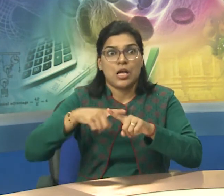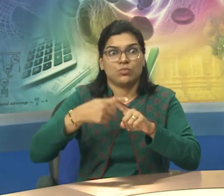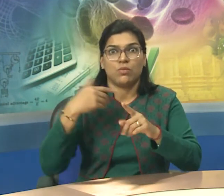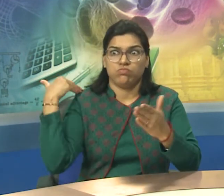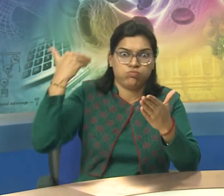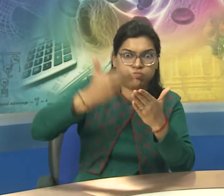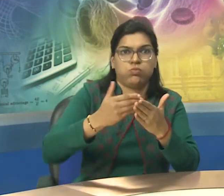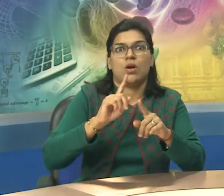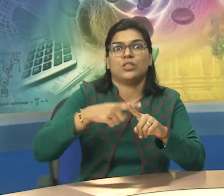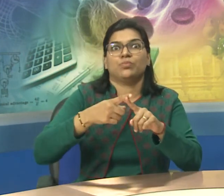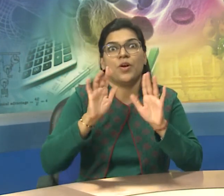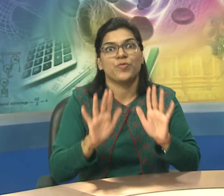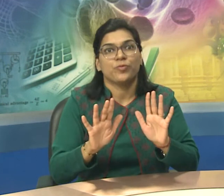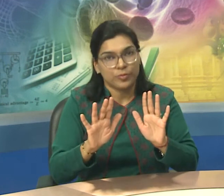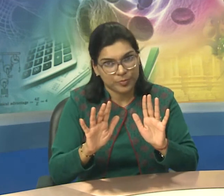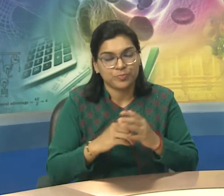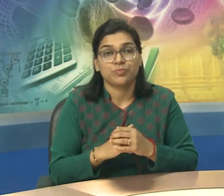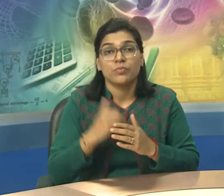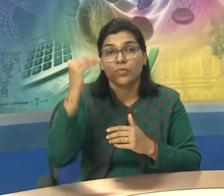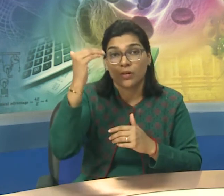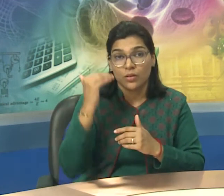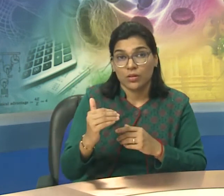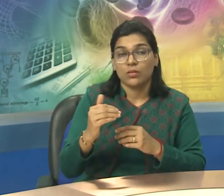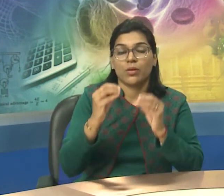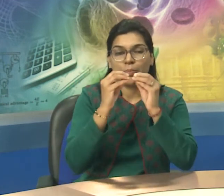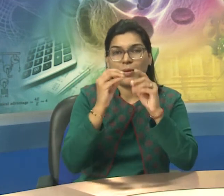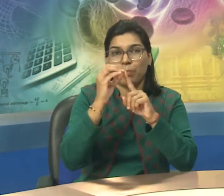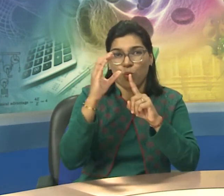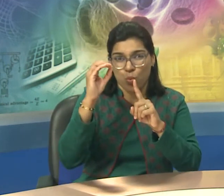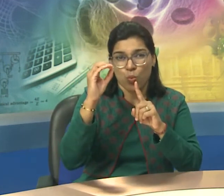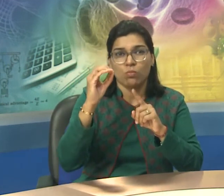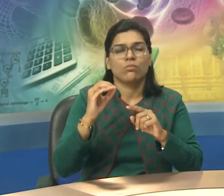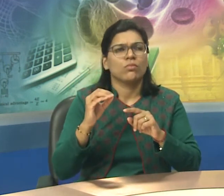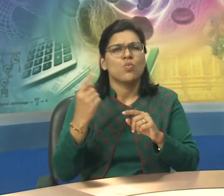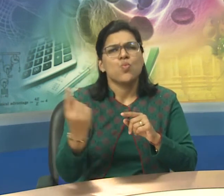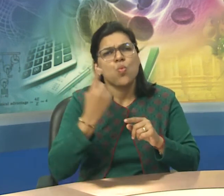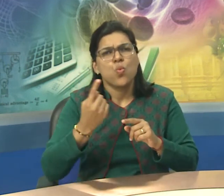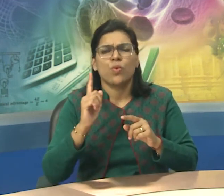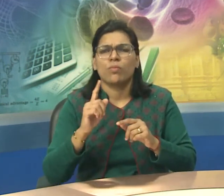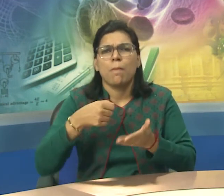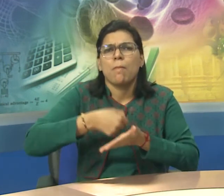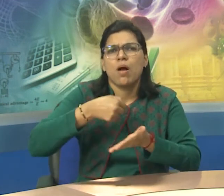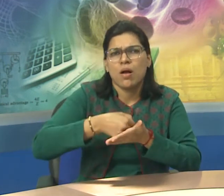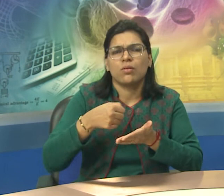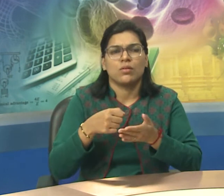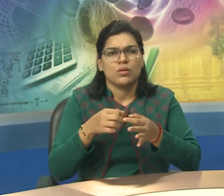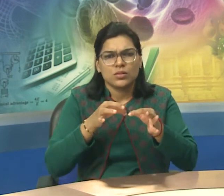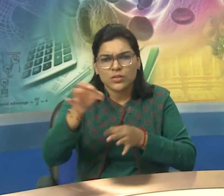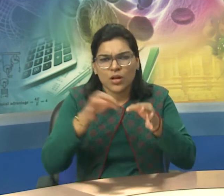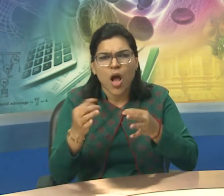highly skilled and business experts, as they handle more dexterous